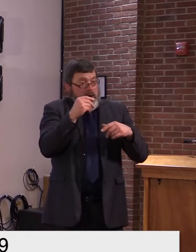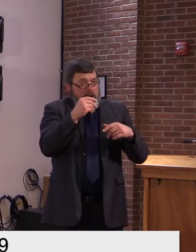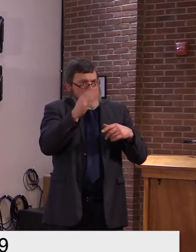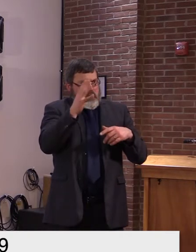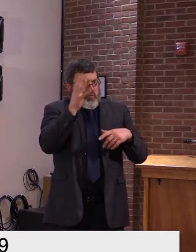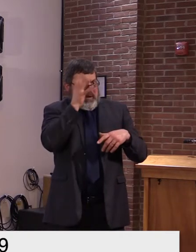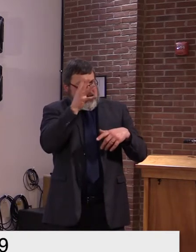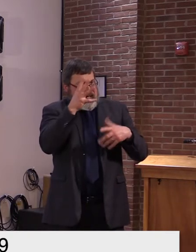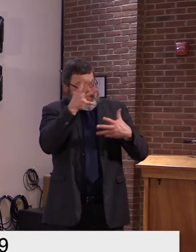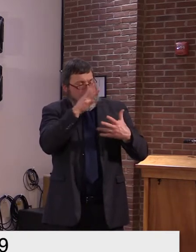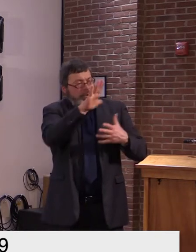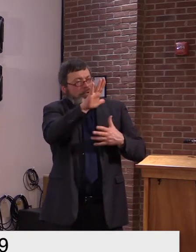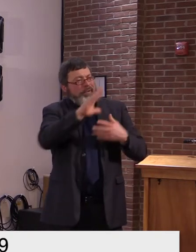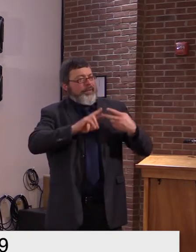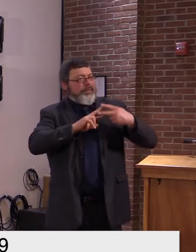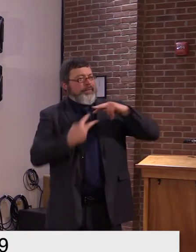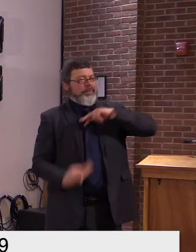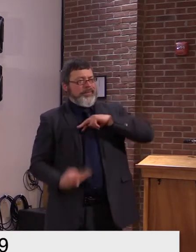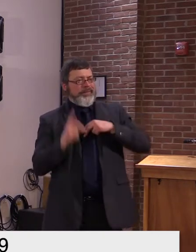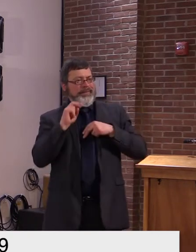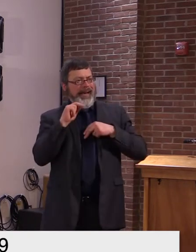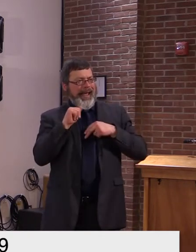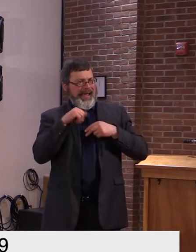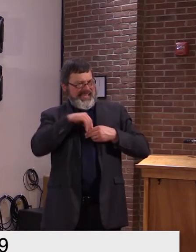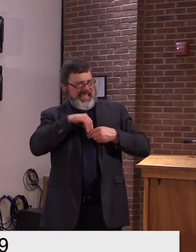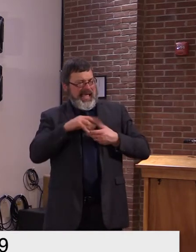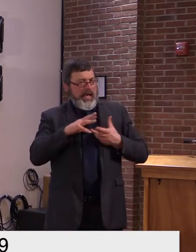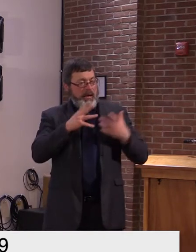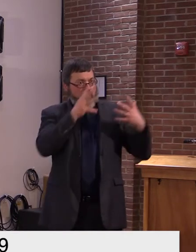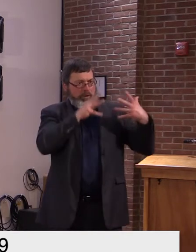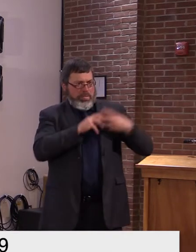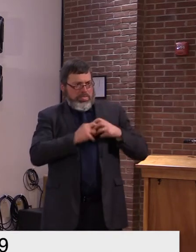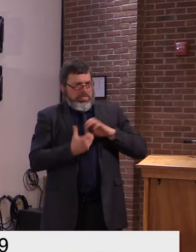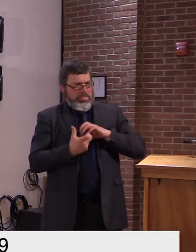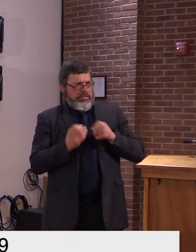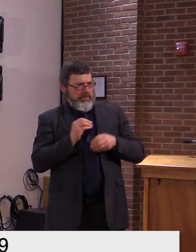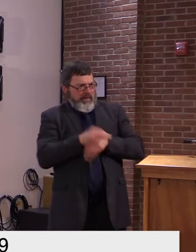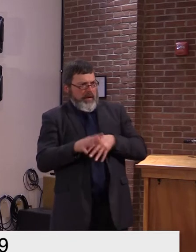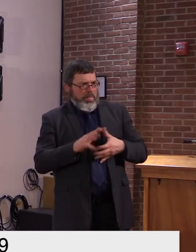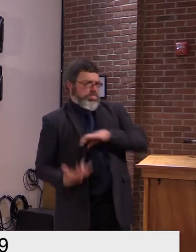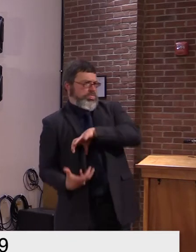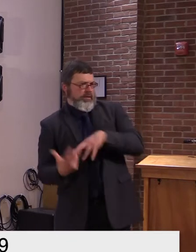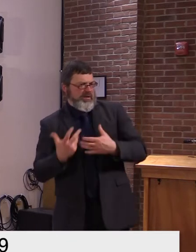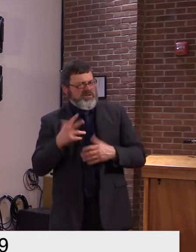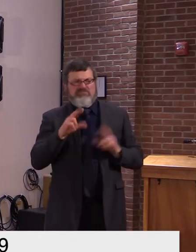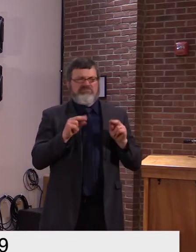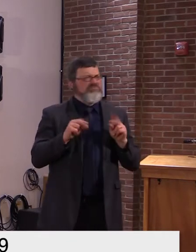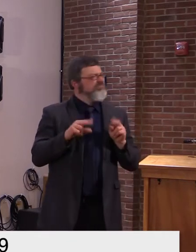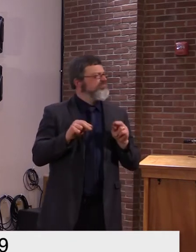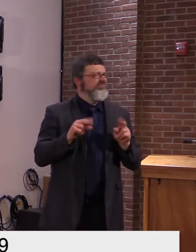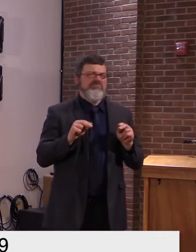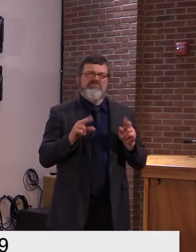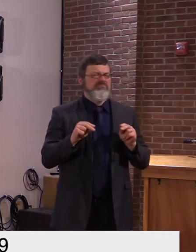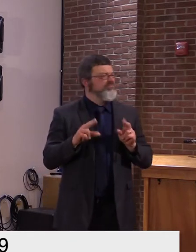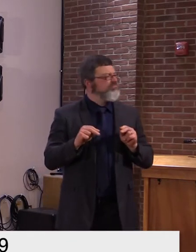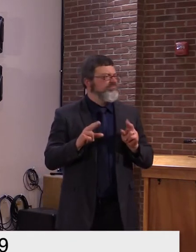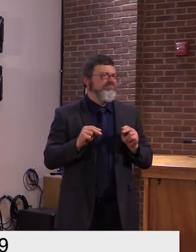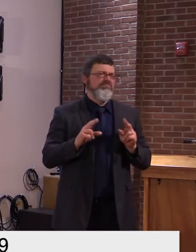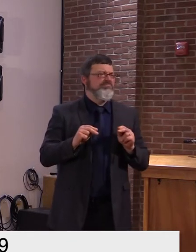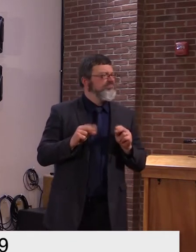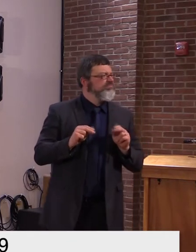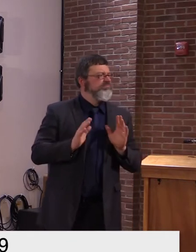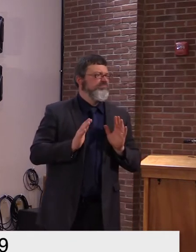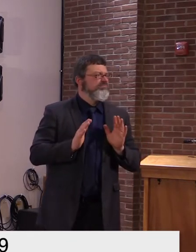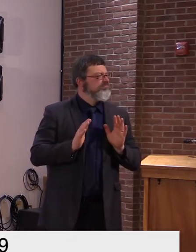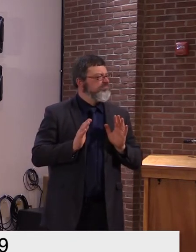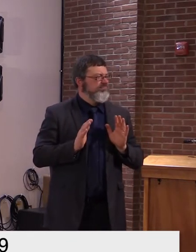the mRNA soon after it does its job making the spike protein. Third, though you will